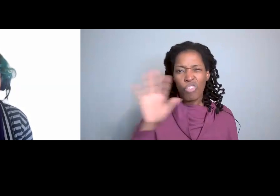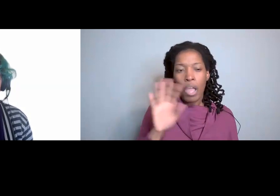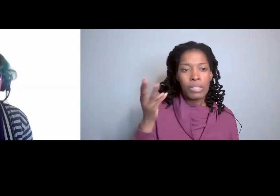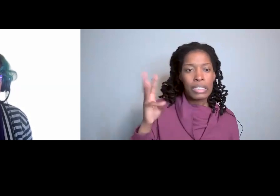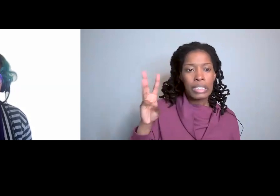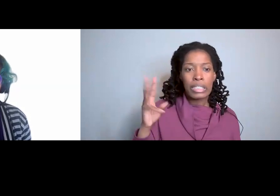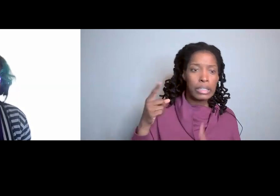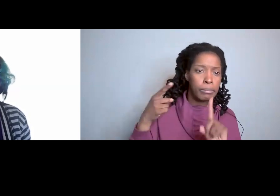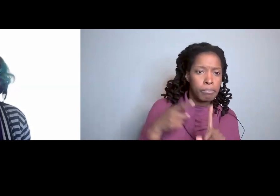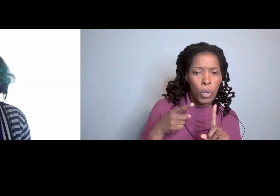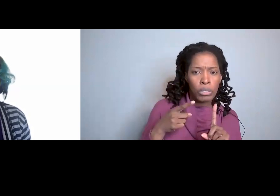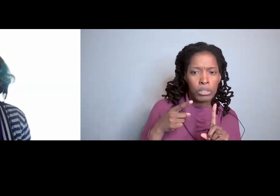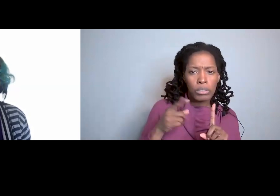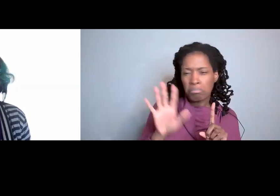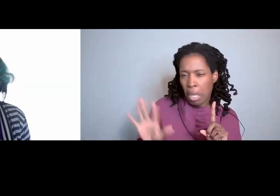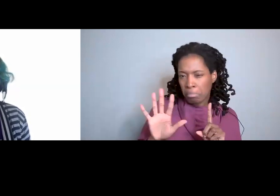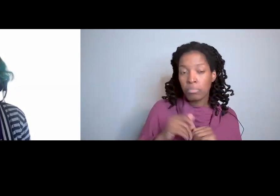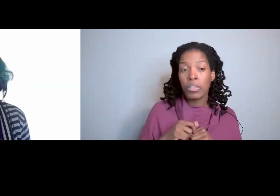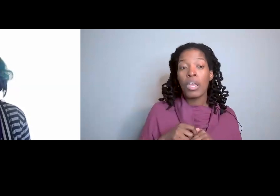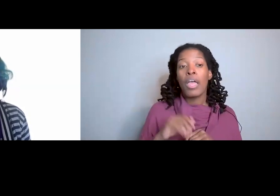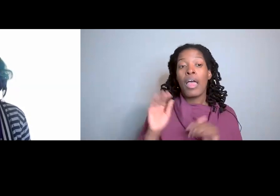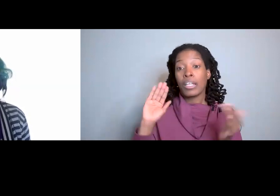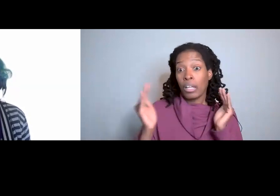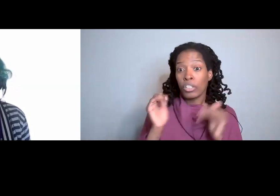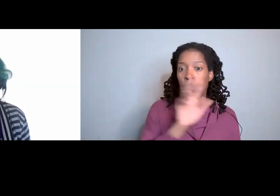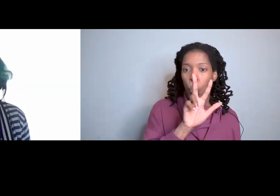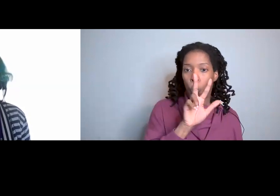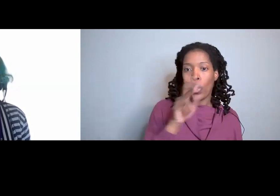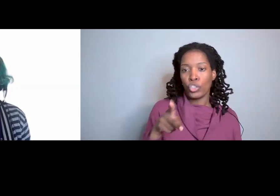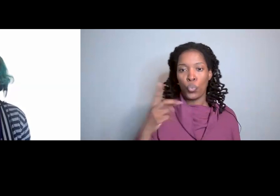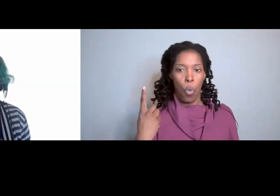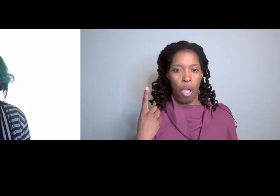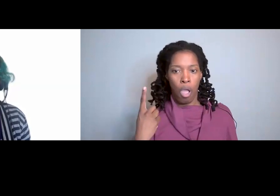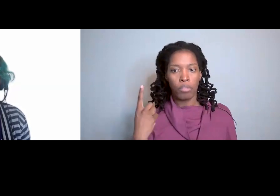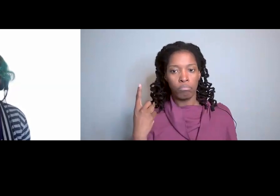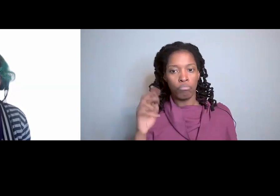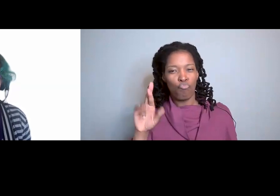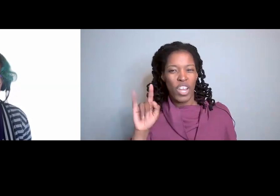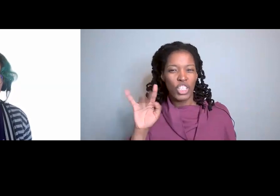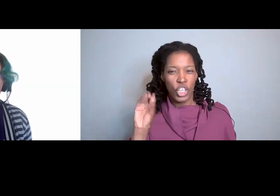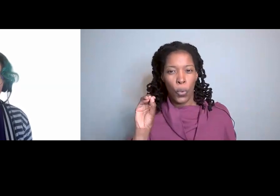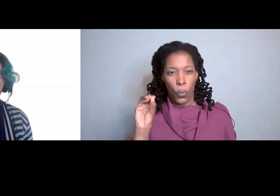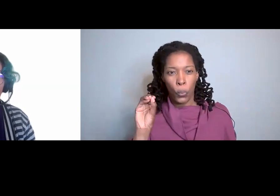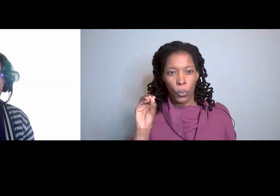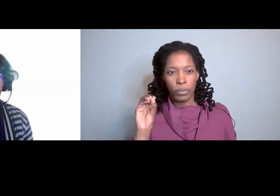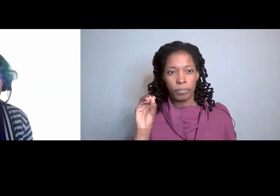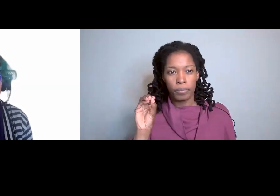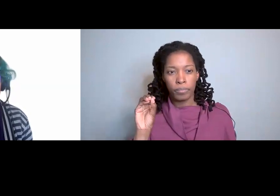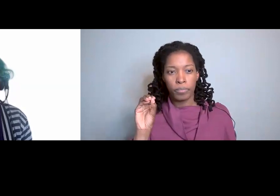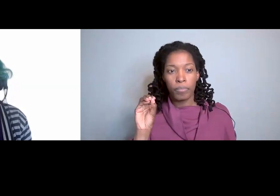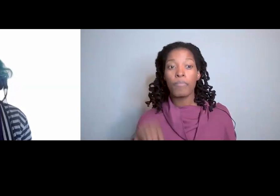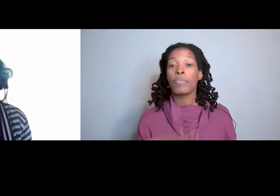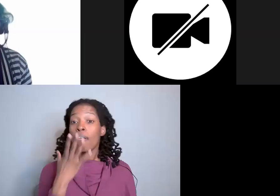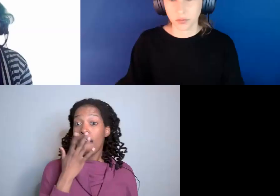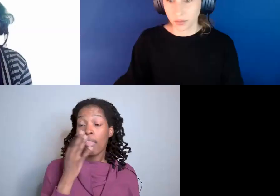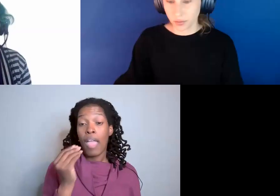up, the contrast should be 3 to 1 contrast ratio. So color and